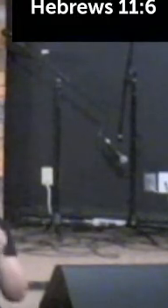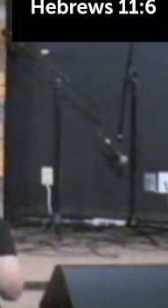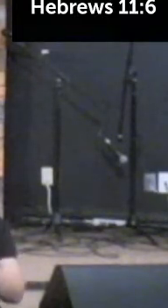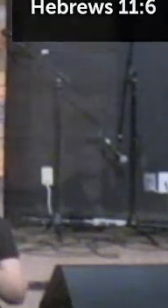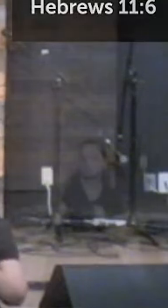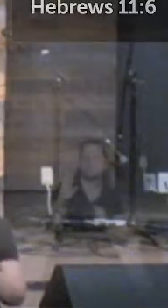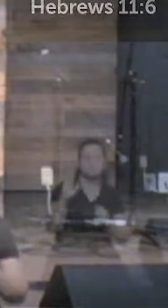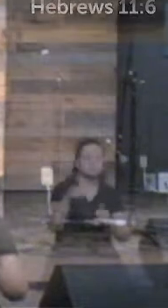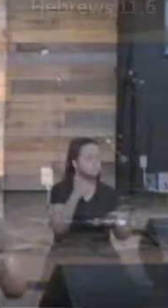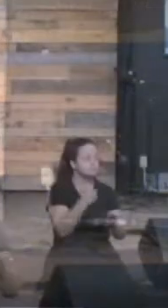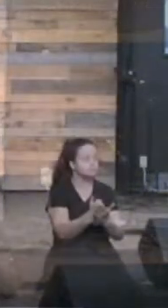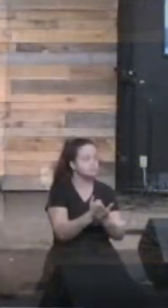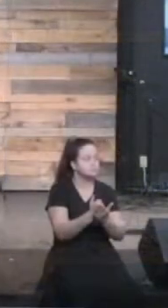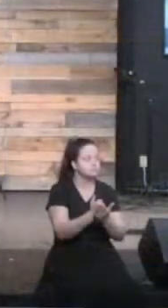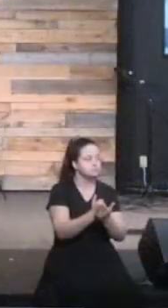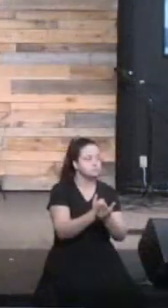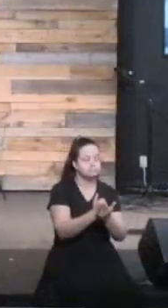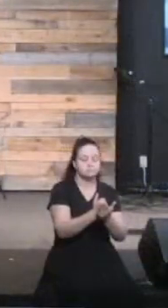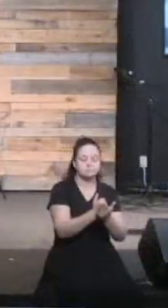amen